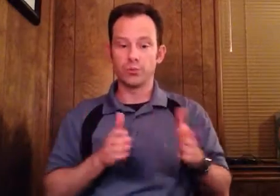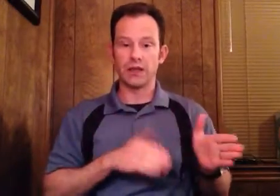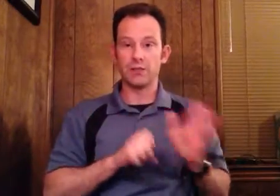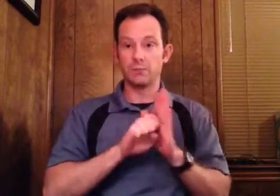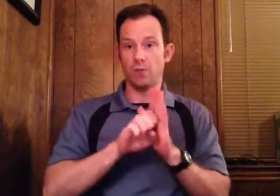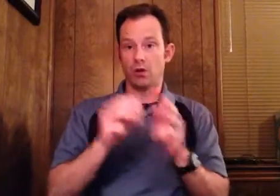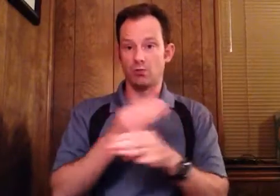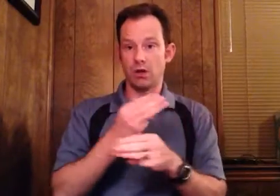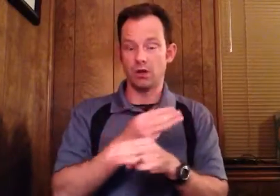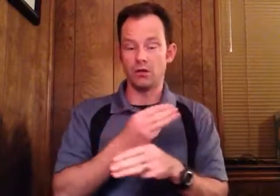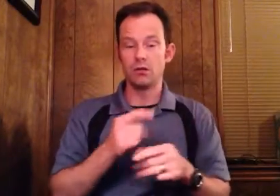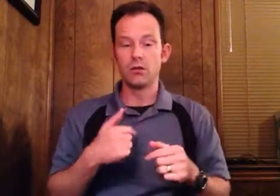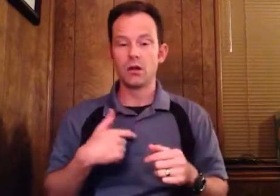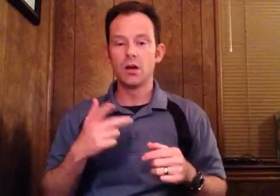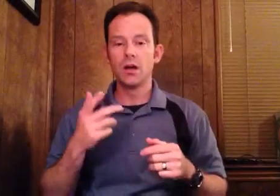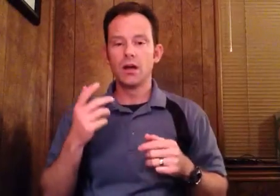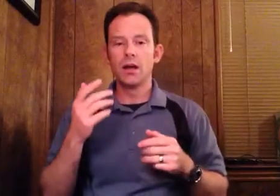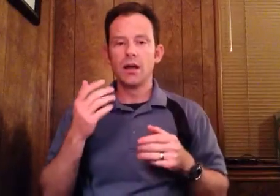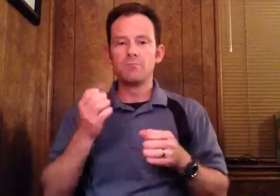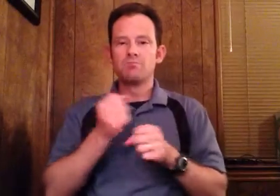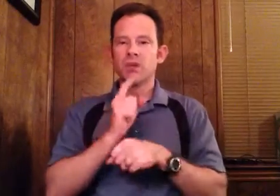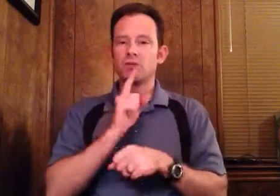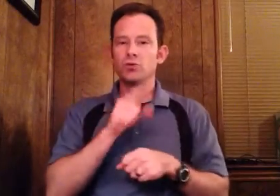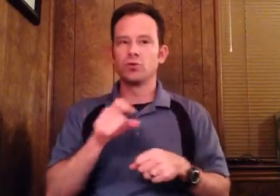makes sense. So go ahead and open up to number 3.